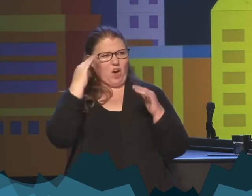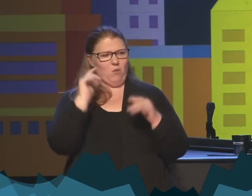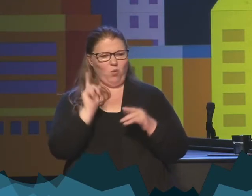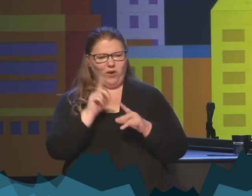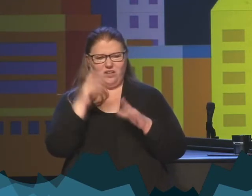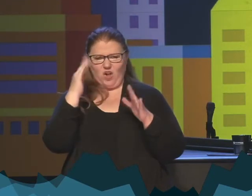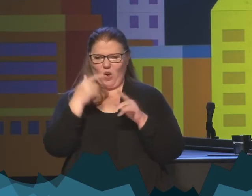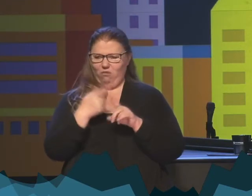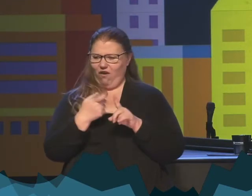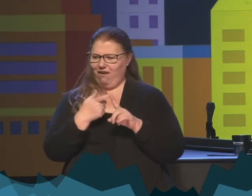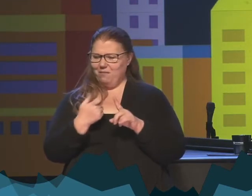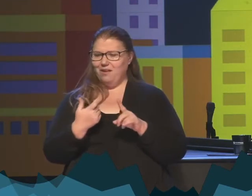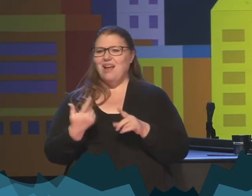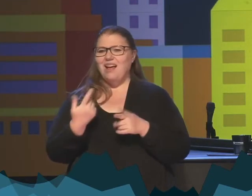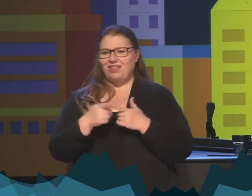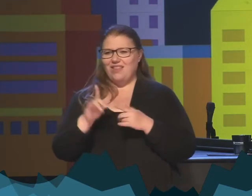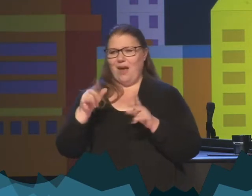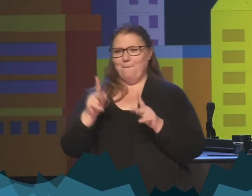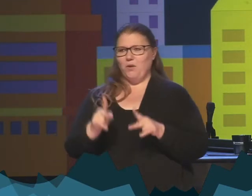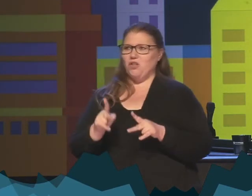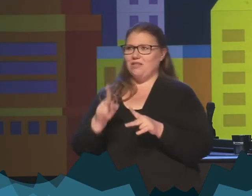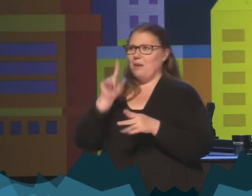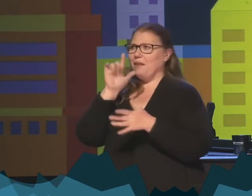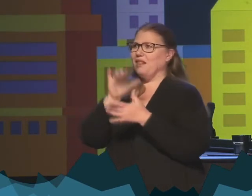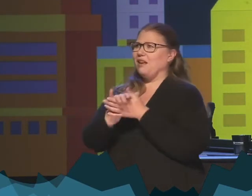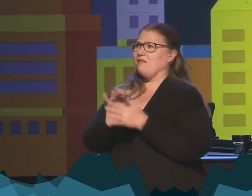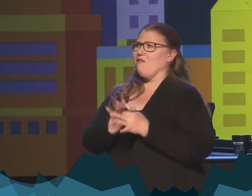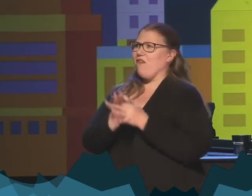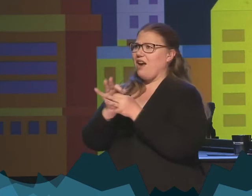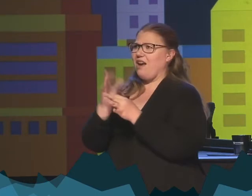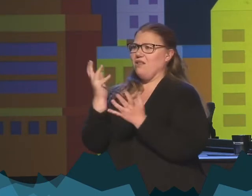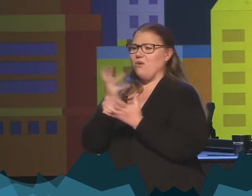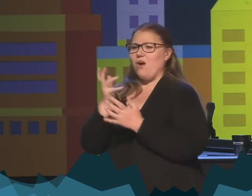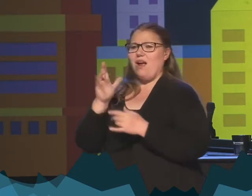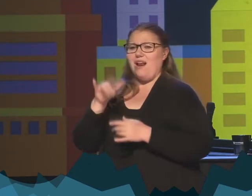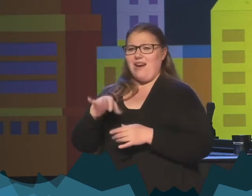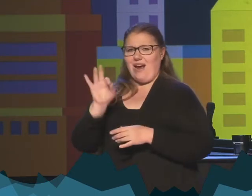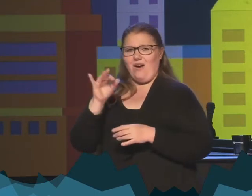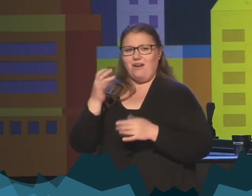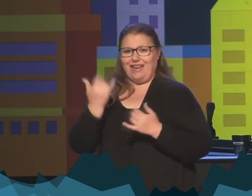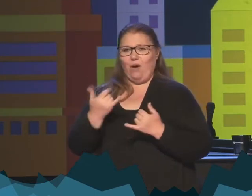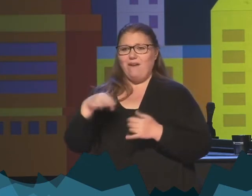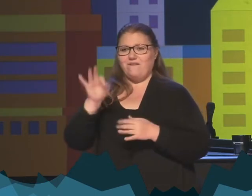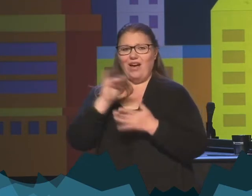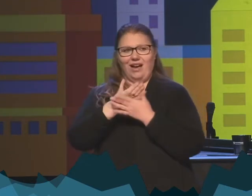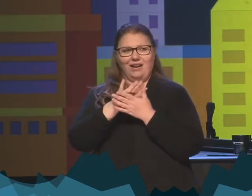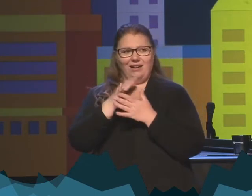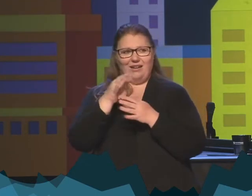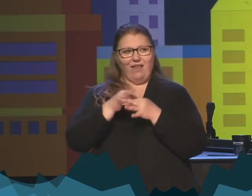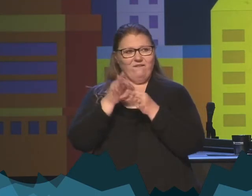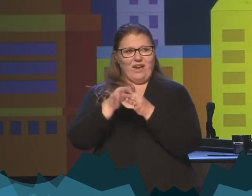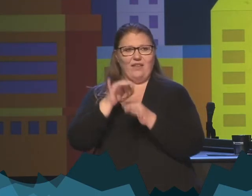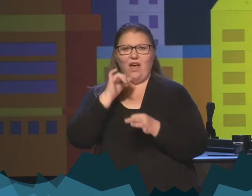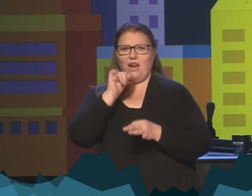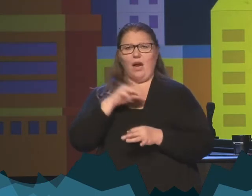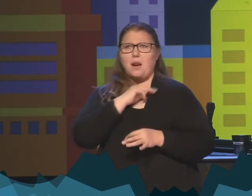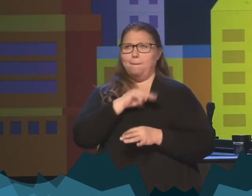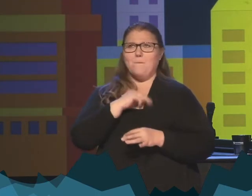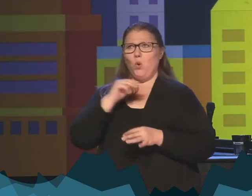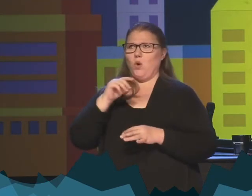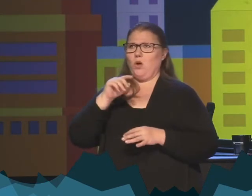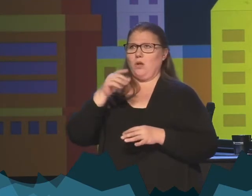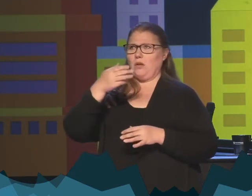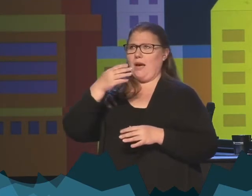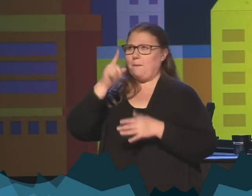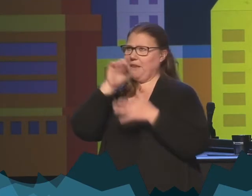person to faith. You see how that works? It's a cycle. Now I find this faith that's founded not in moral theism, but in love,